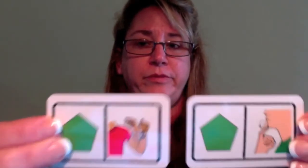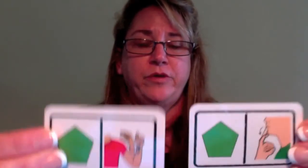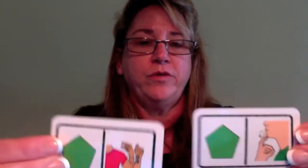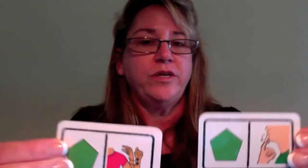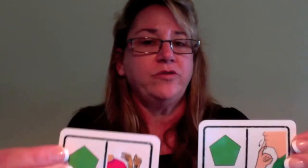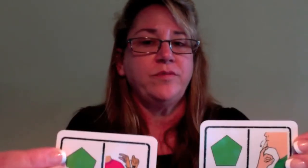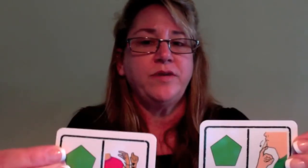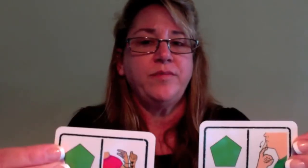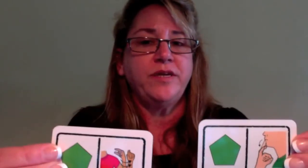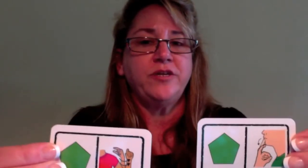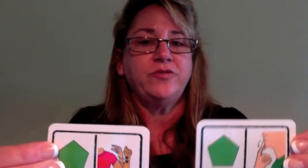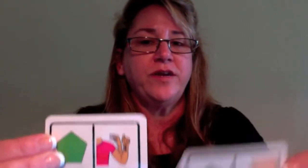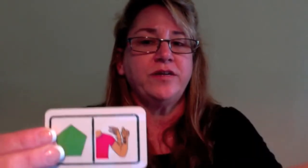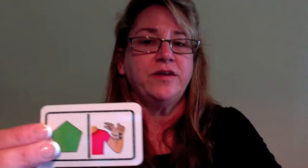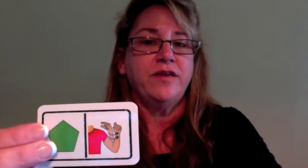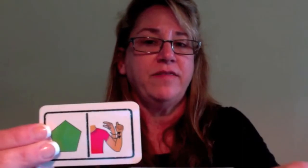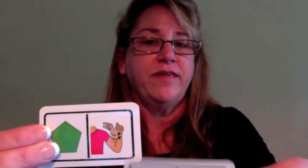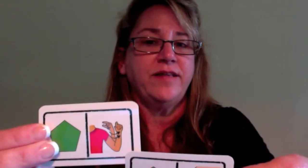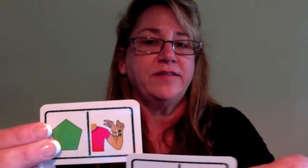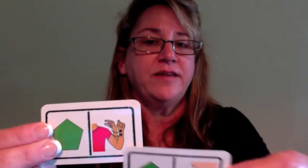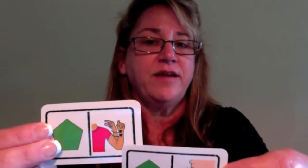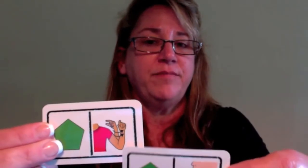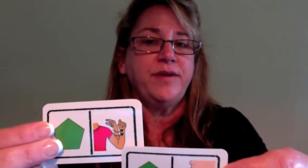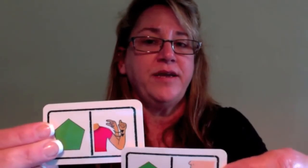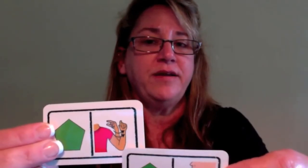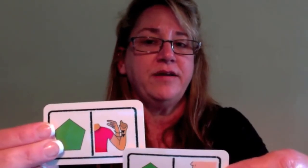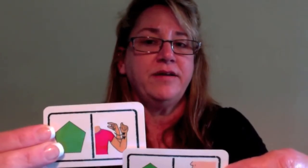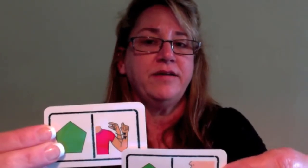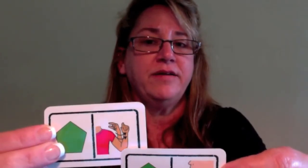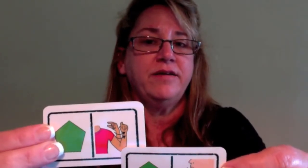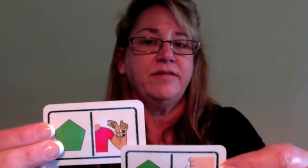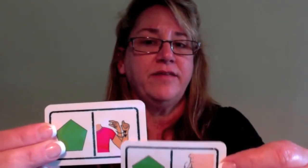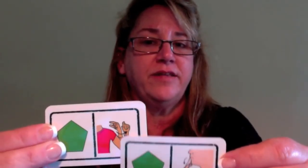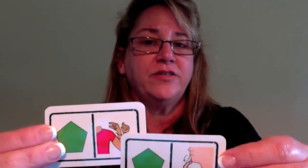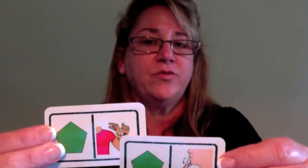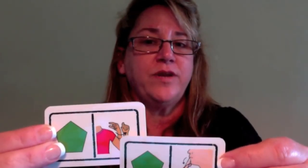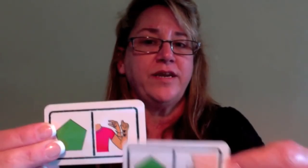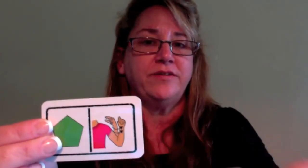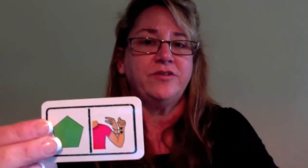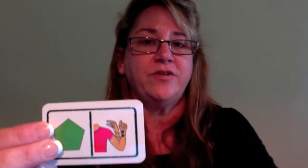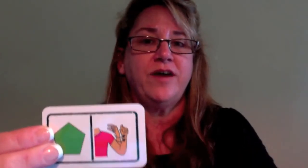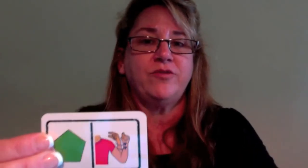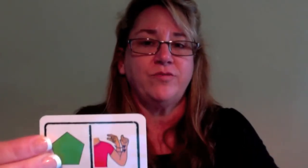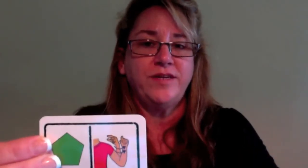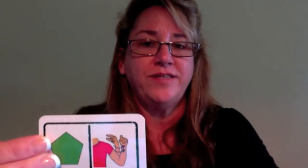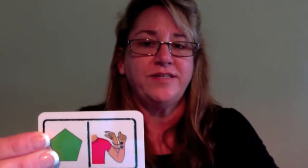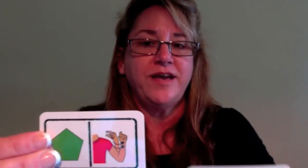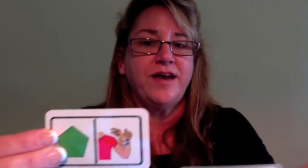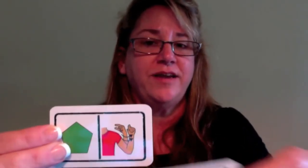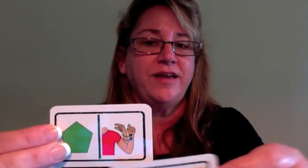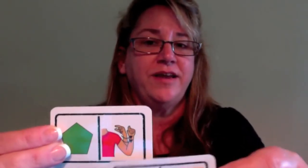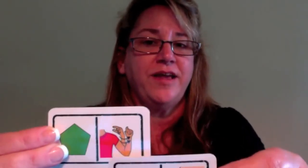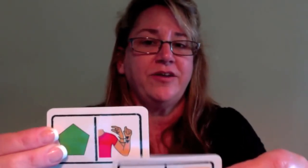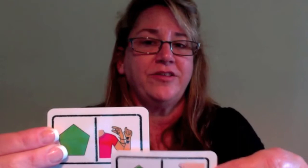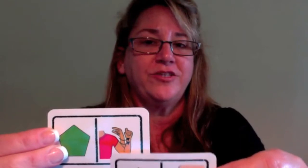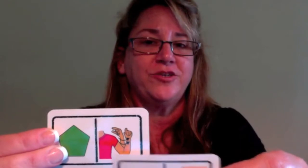Don't get tripped up and get tricked. That's not pink, that's green. So you have to read the sign and not look at the shirt color.